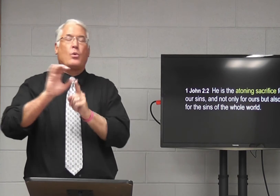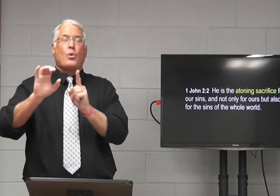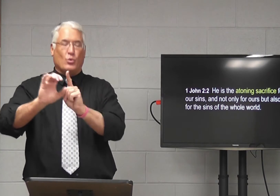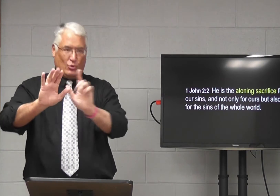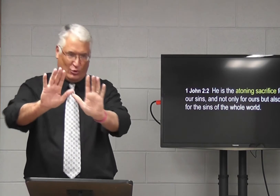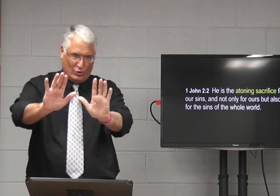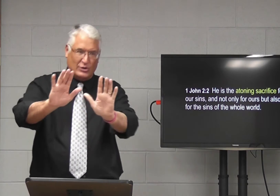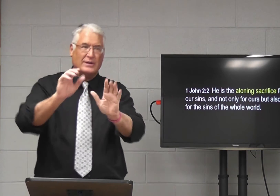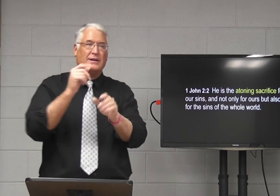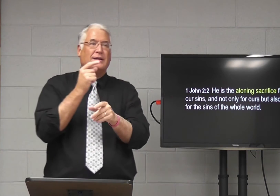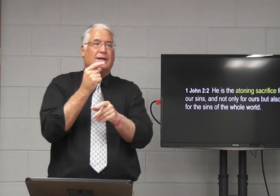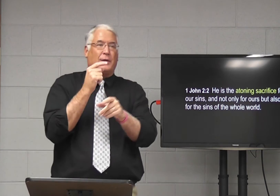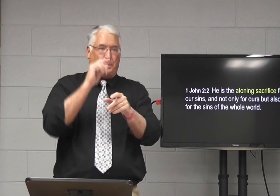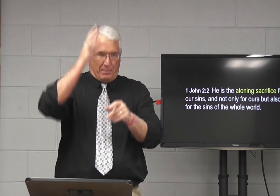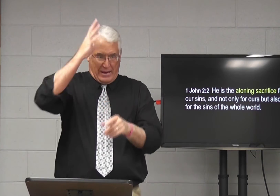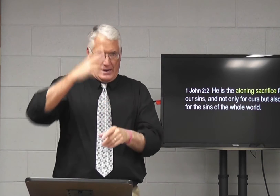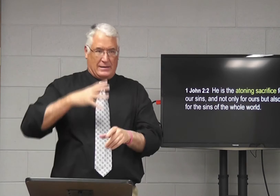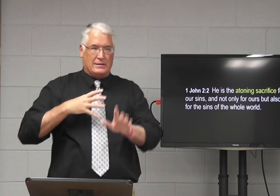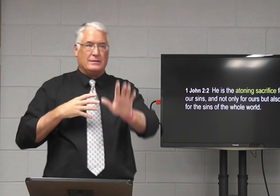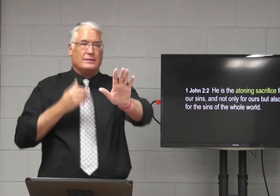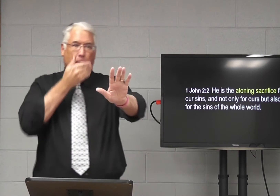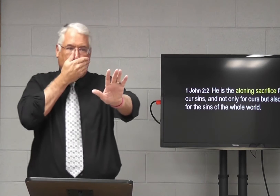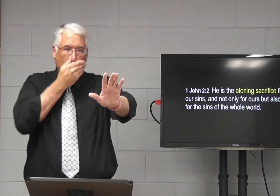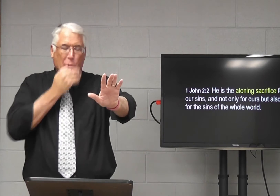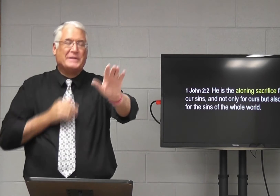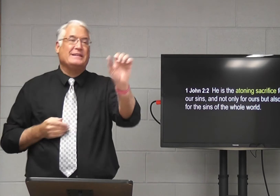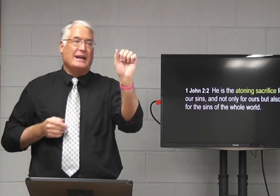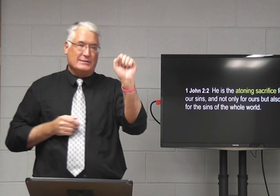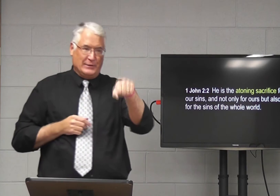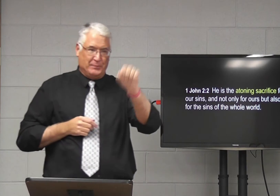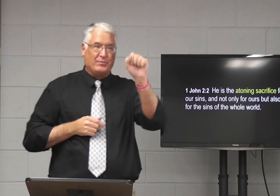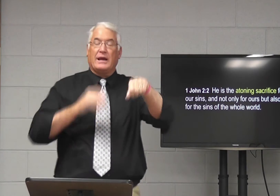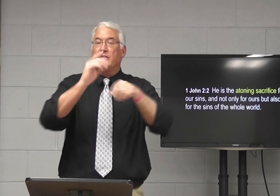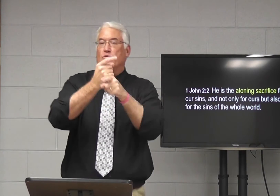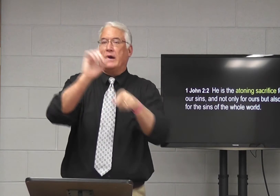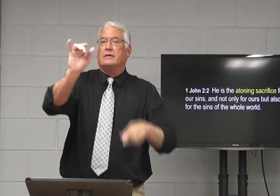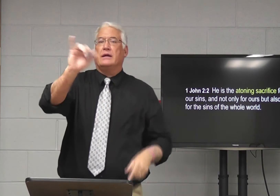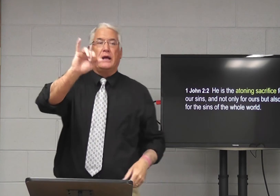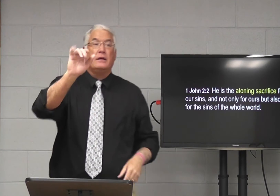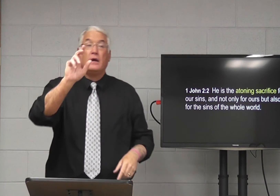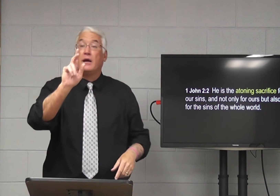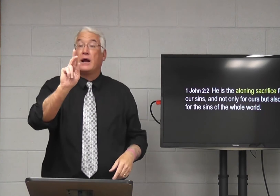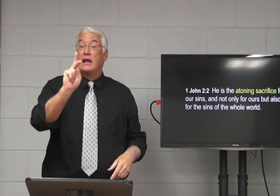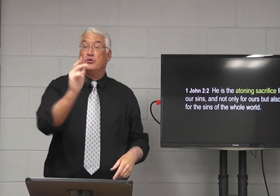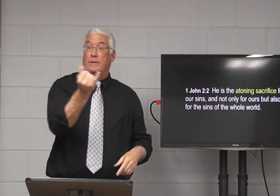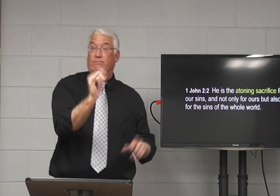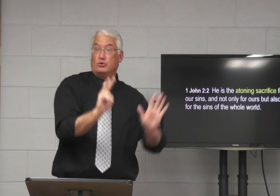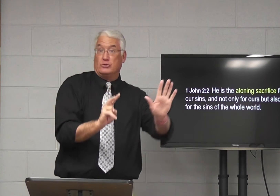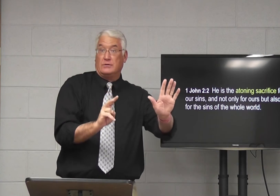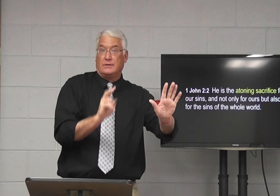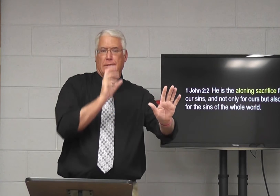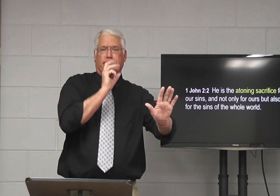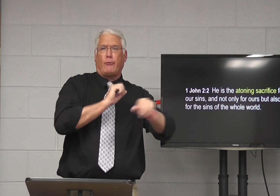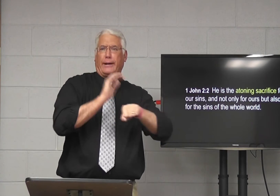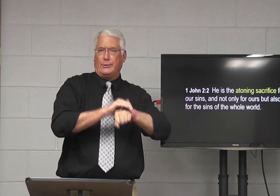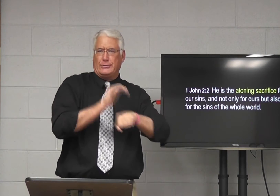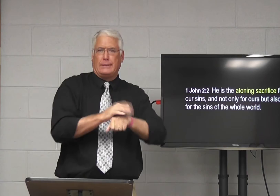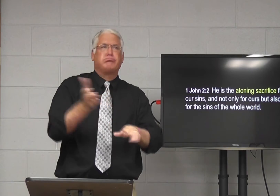culture by men. Yeah. So, yeah, right. Yeah. Like the King James Version